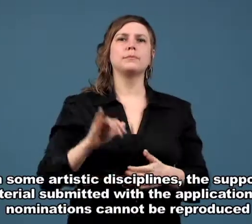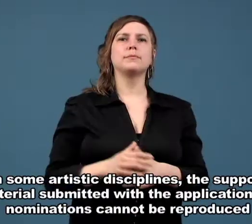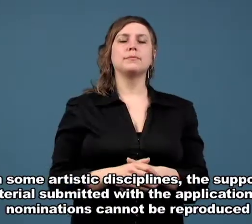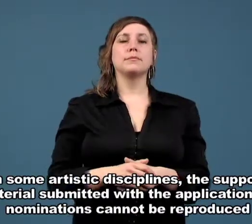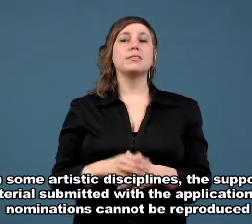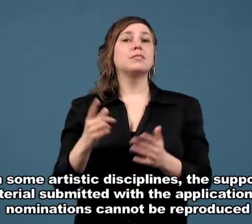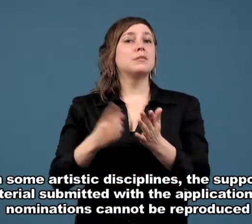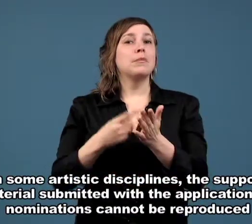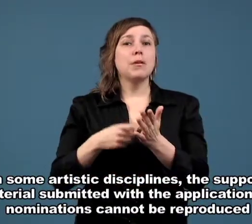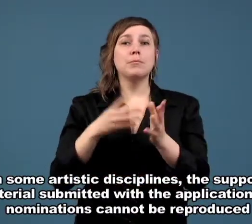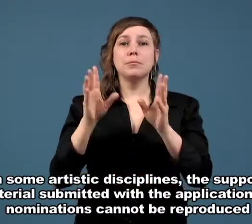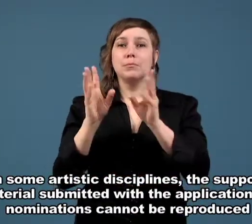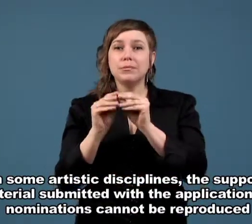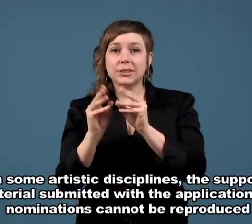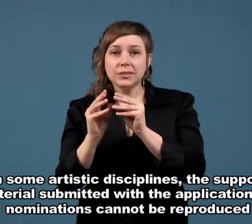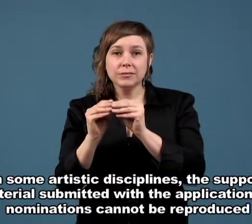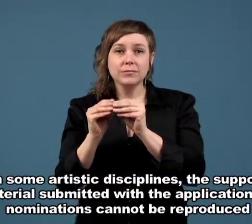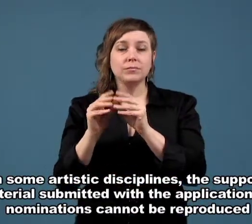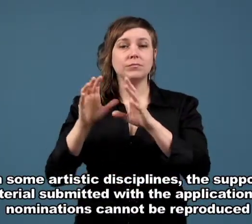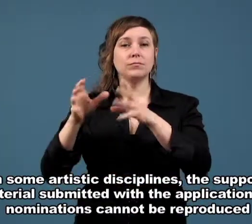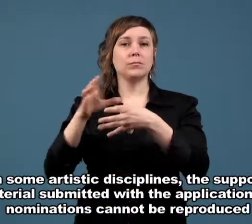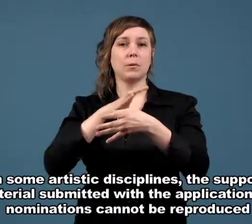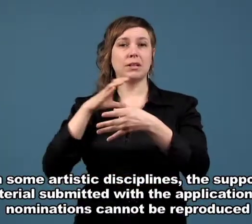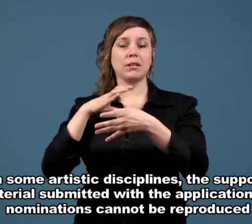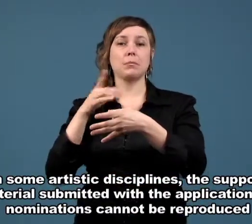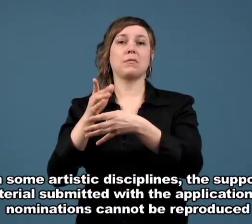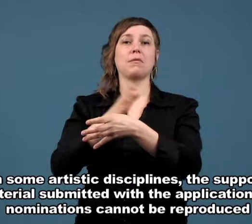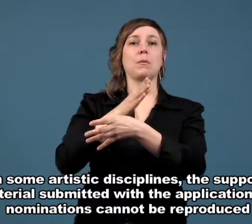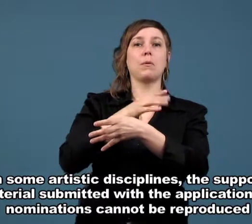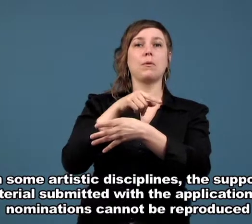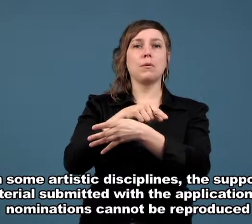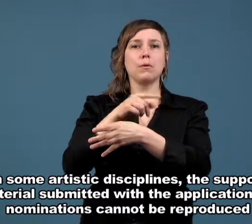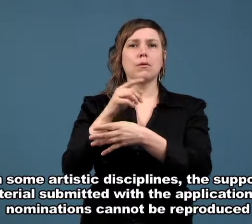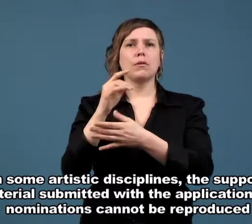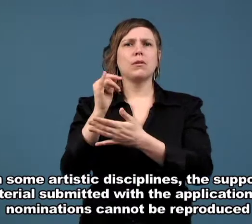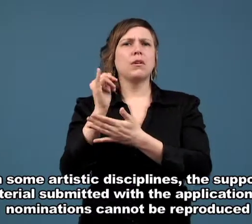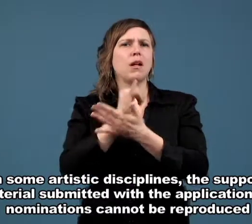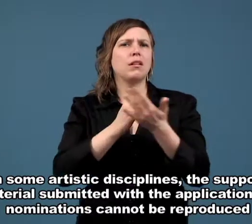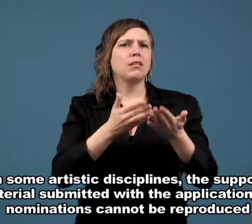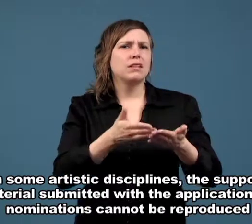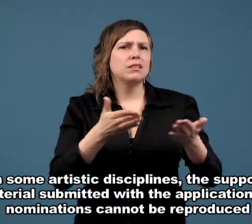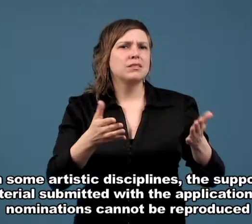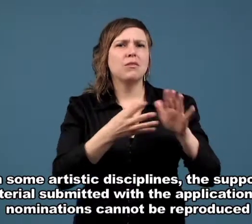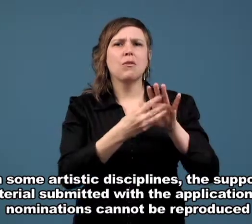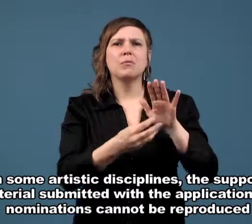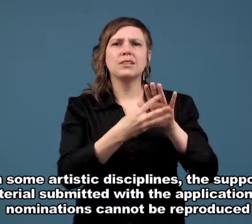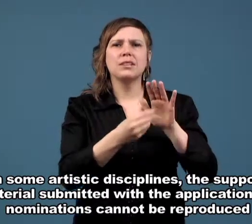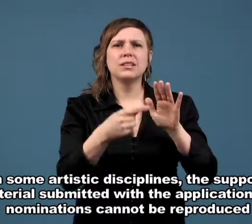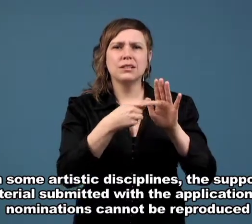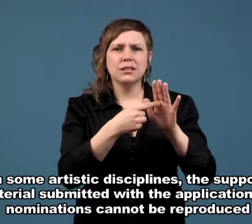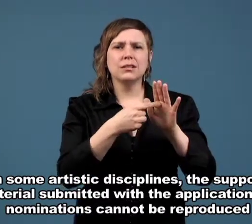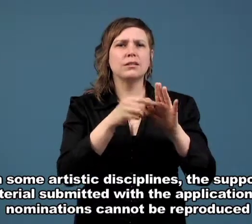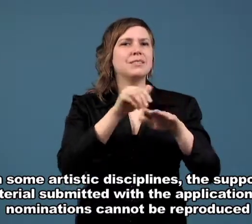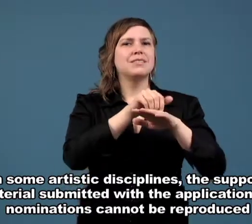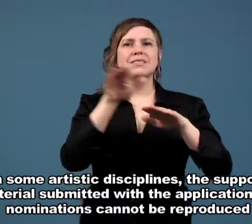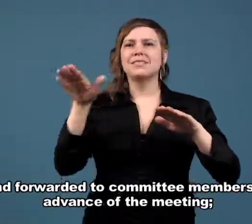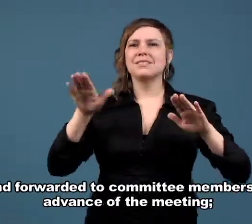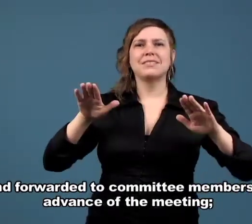In some artistic disciplines, the support material submitted with the applications or nominations cannot be